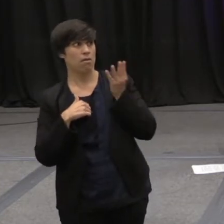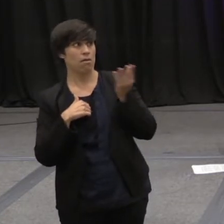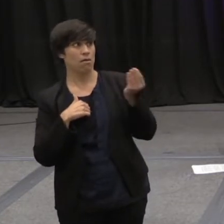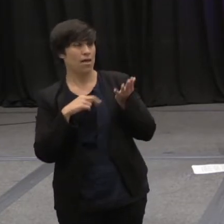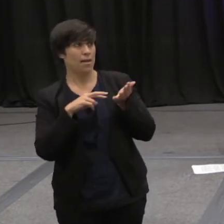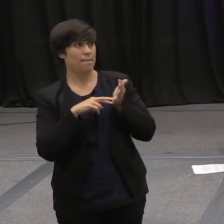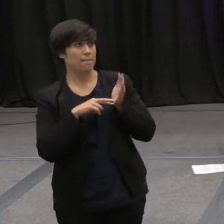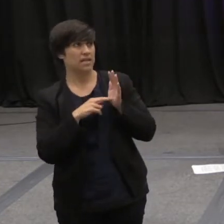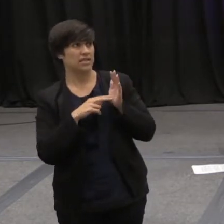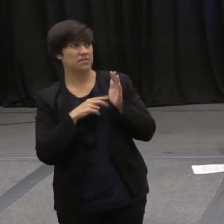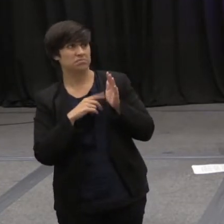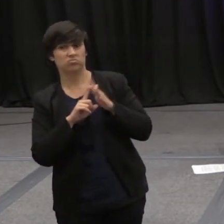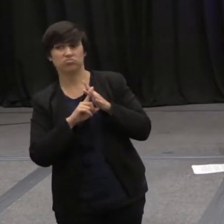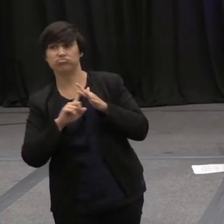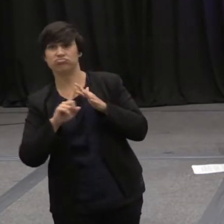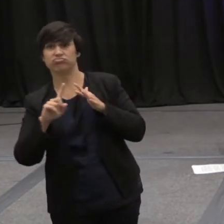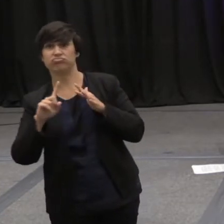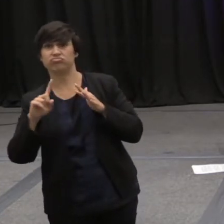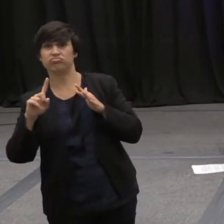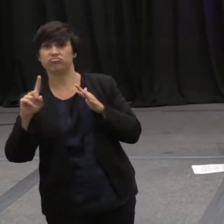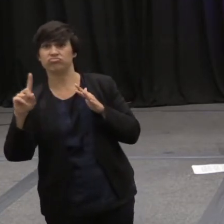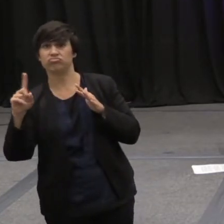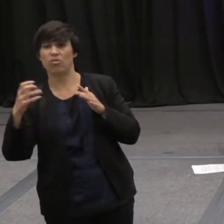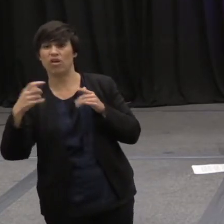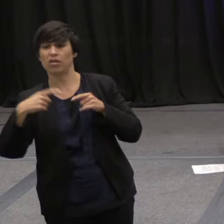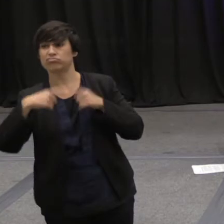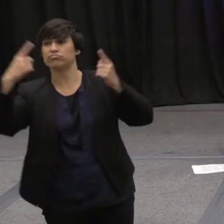and is wrong? Because